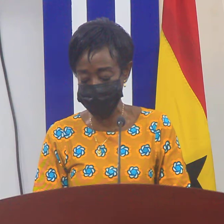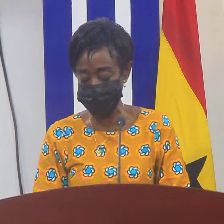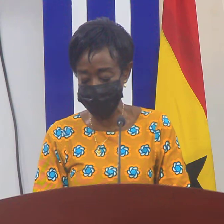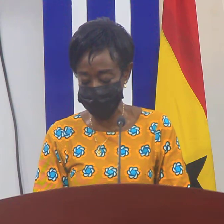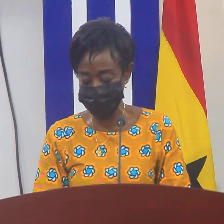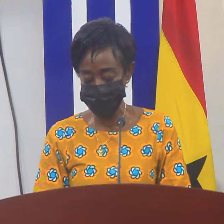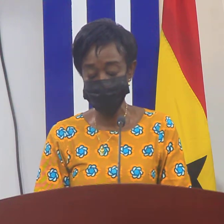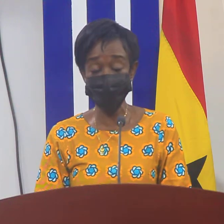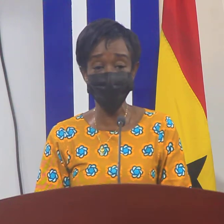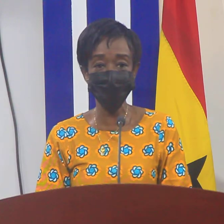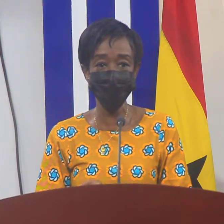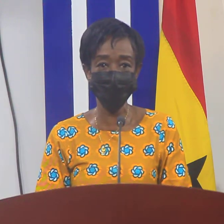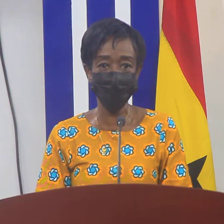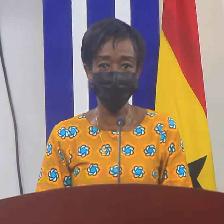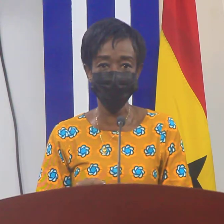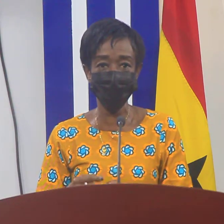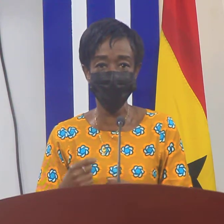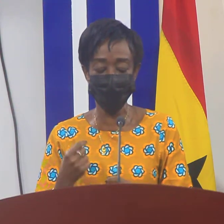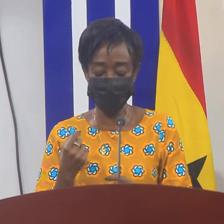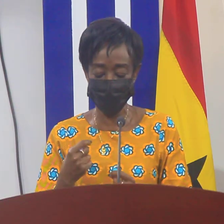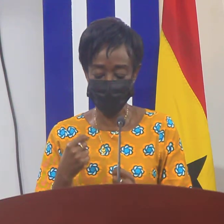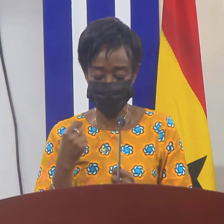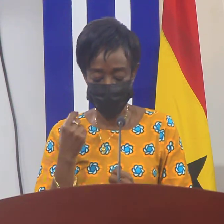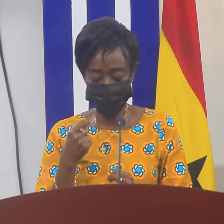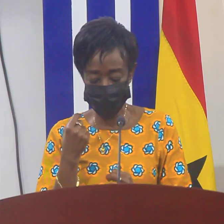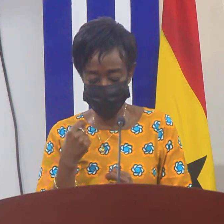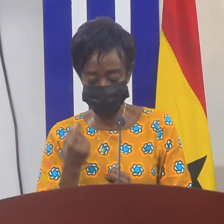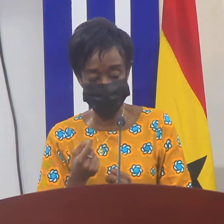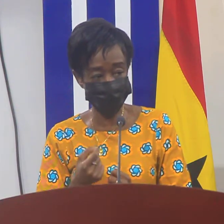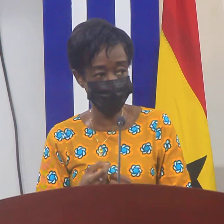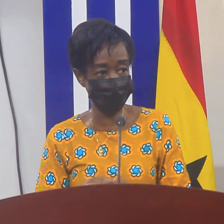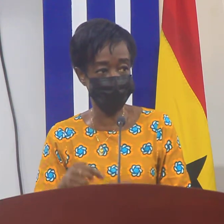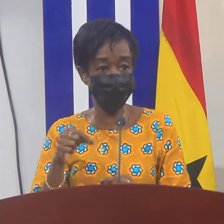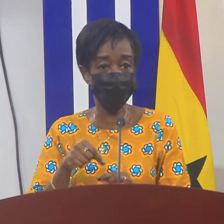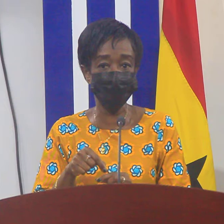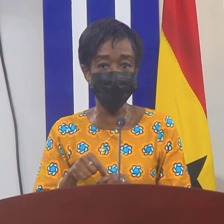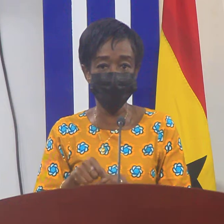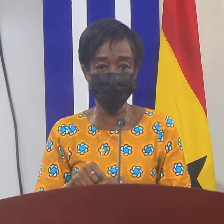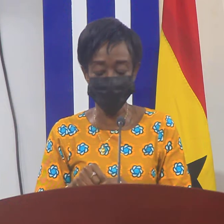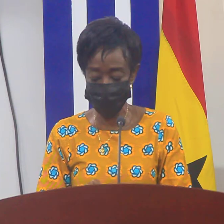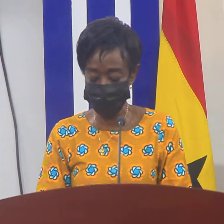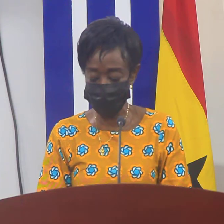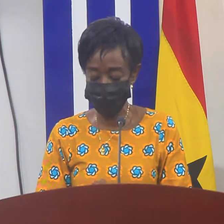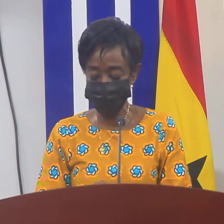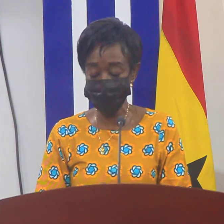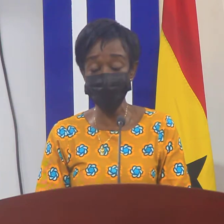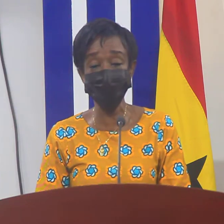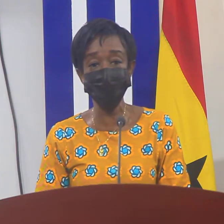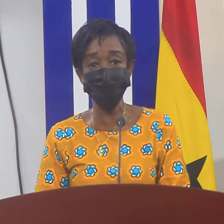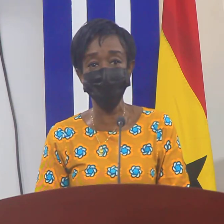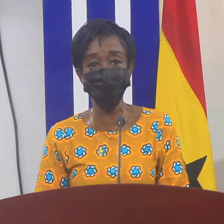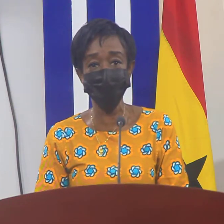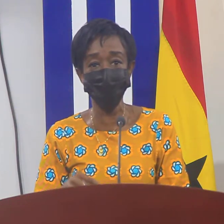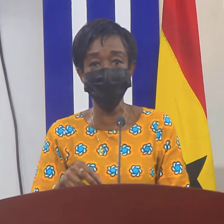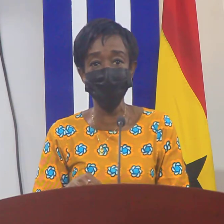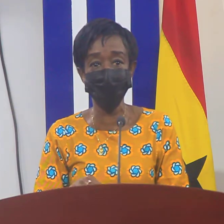terms as I can. So when you go to the airport, you see that they put a swab in your nose, they put it in a certain solution. The solution